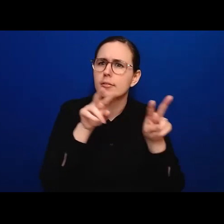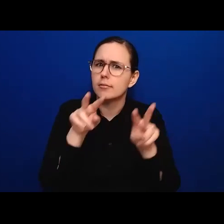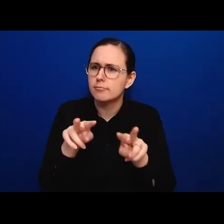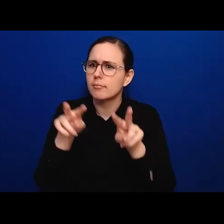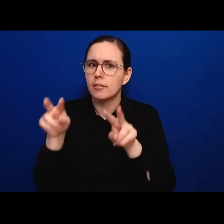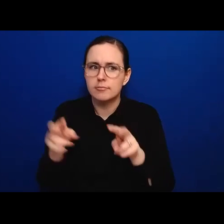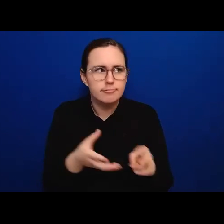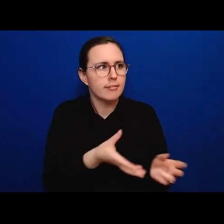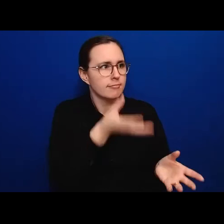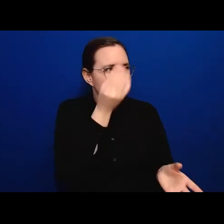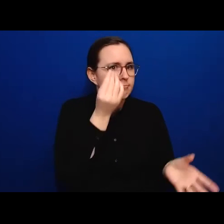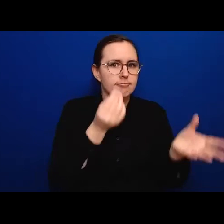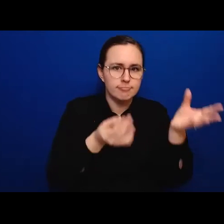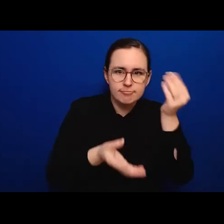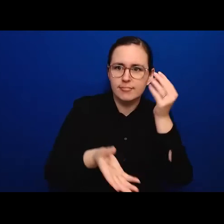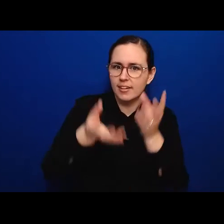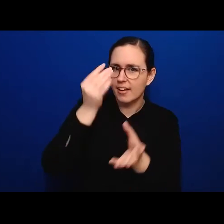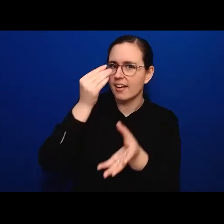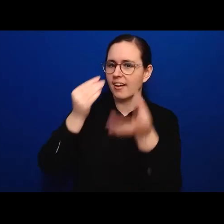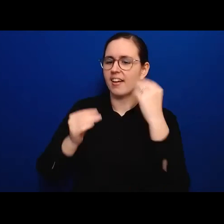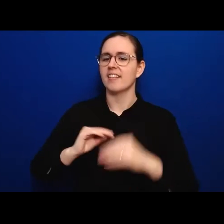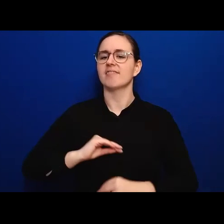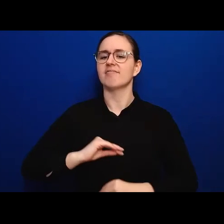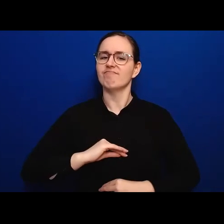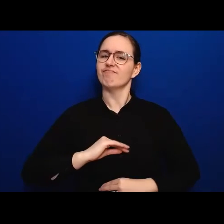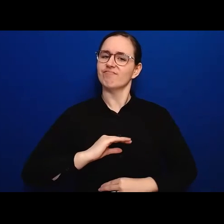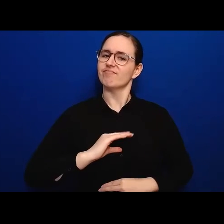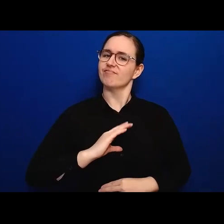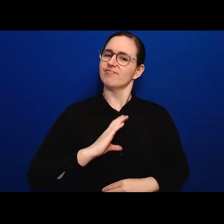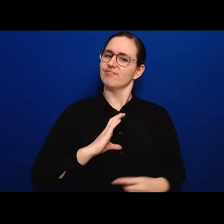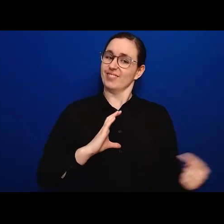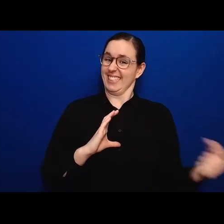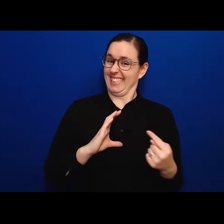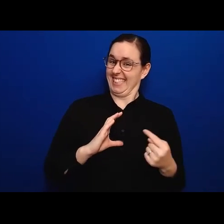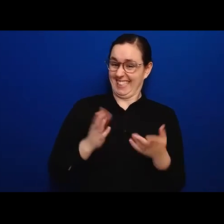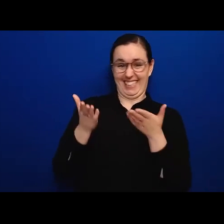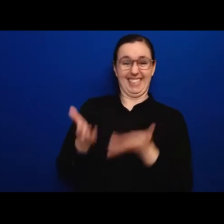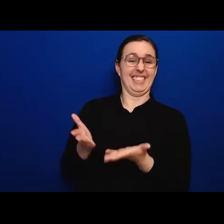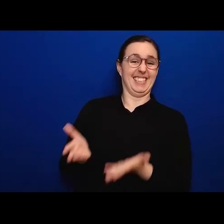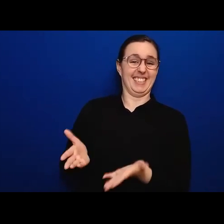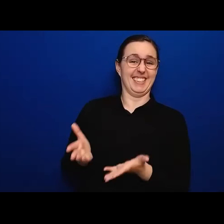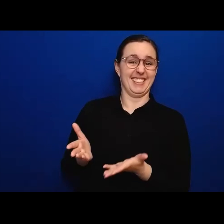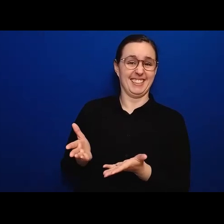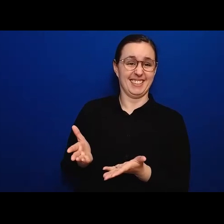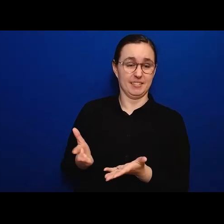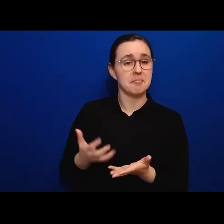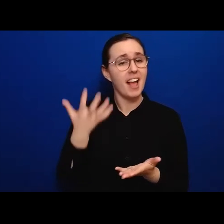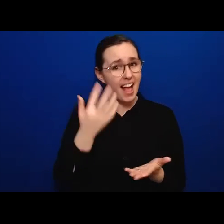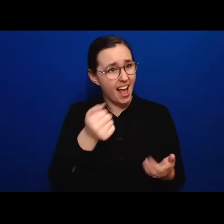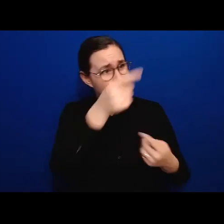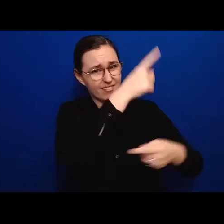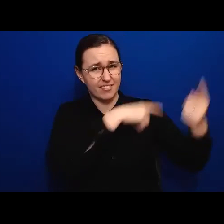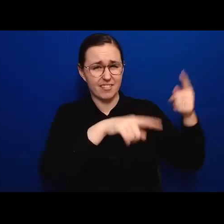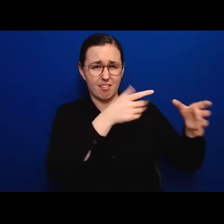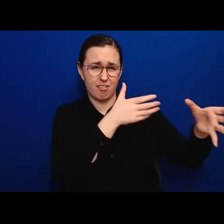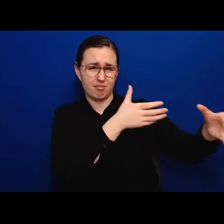people have. Not everyone started off with the experience they have now. They all must have started in a point where